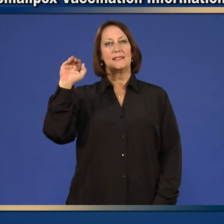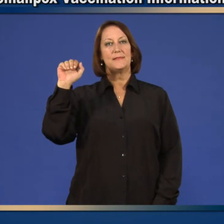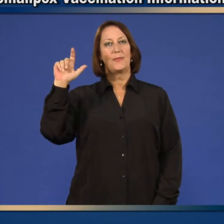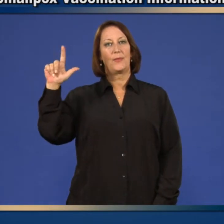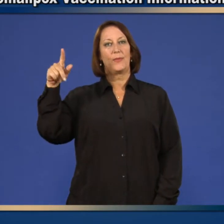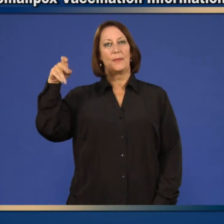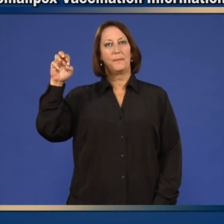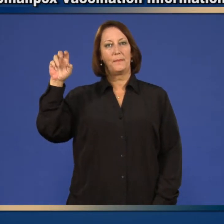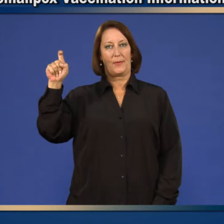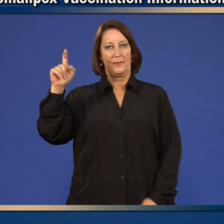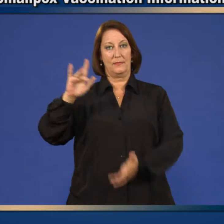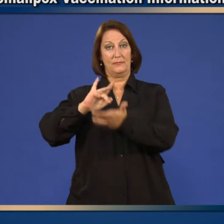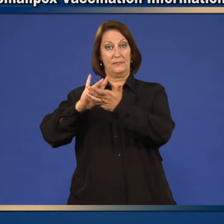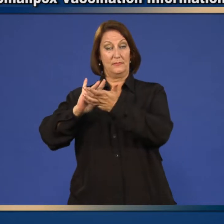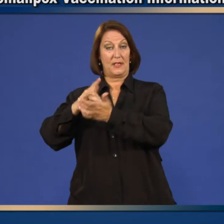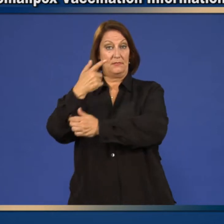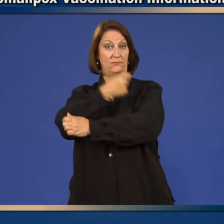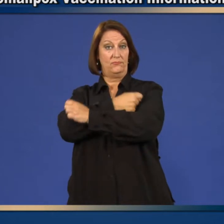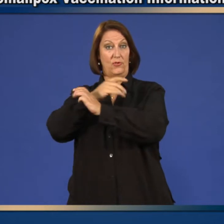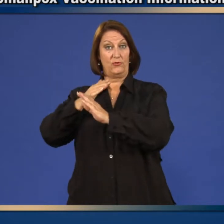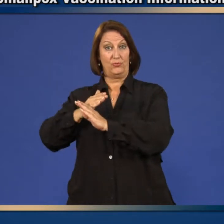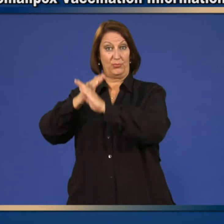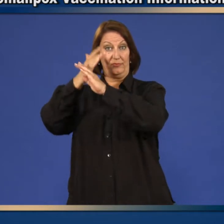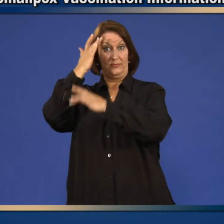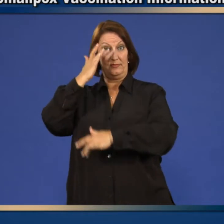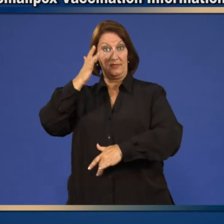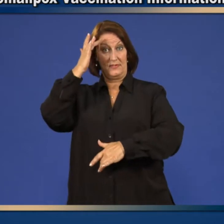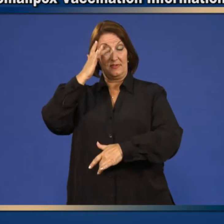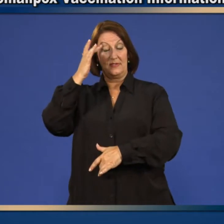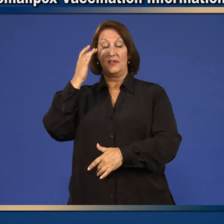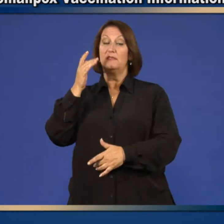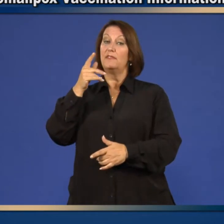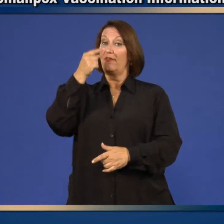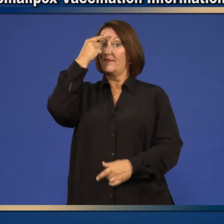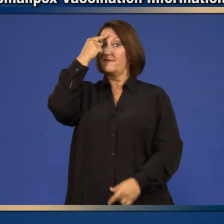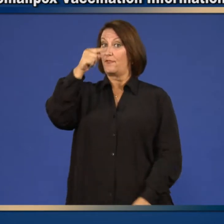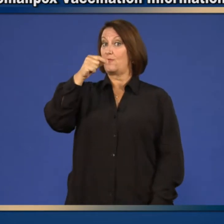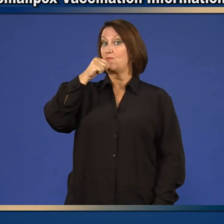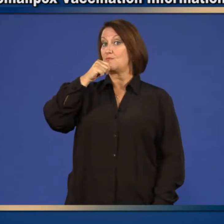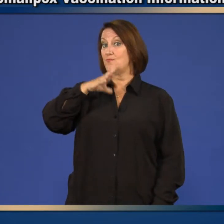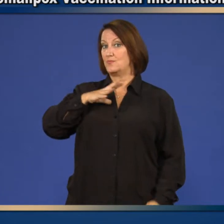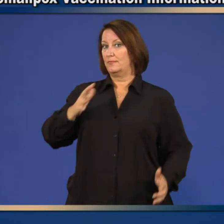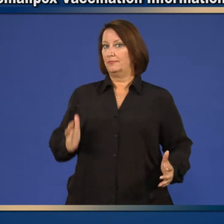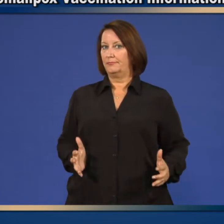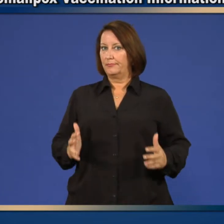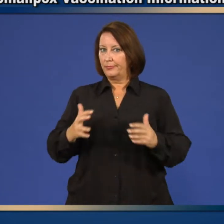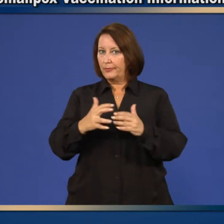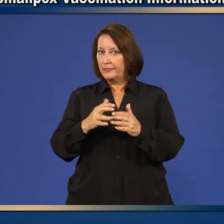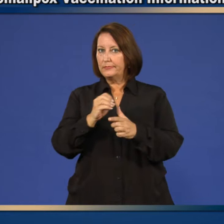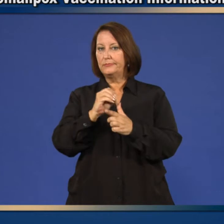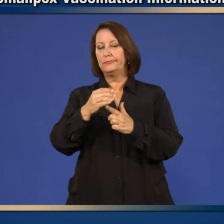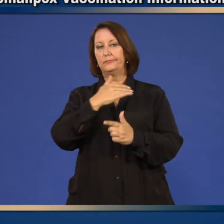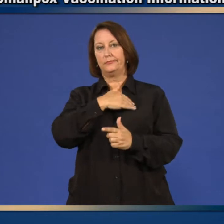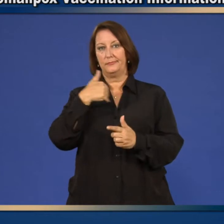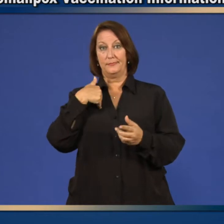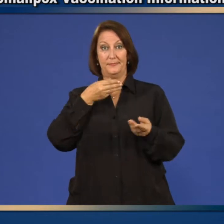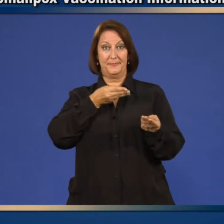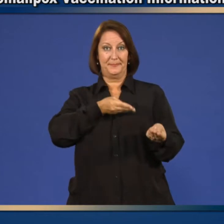Smallpox vaccination information for women who are pregnant or breastfeeding.